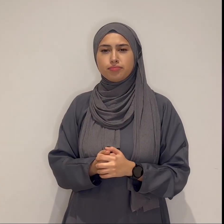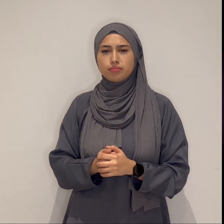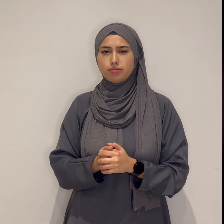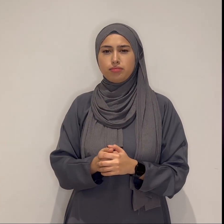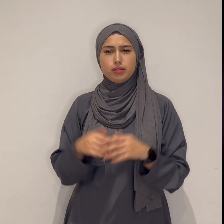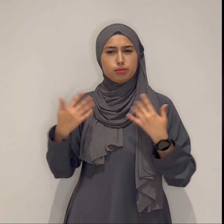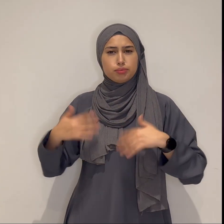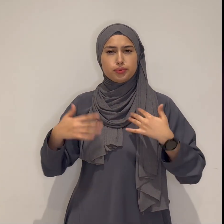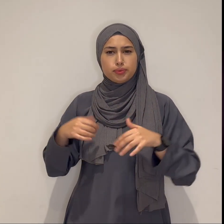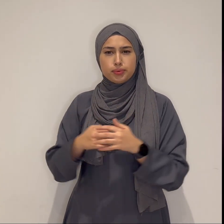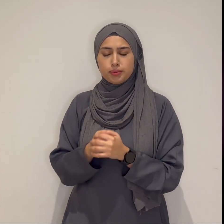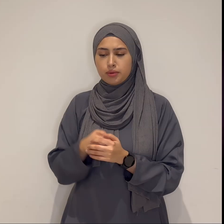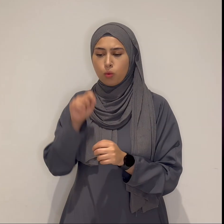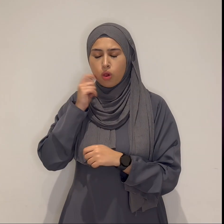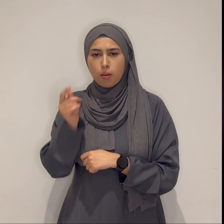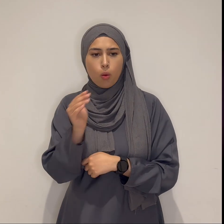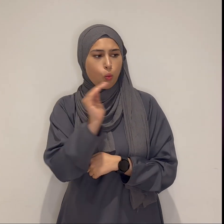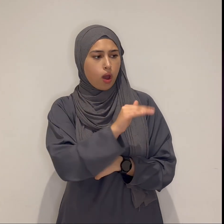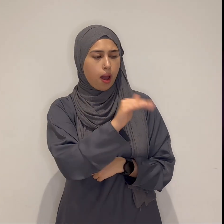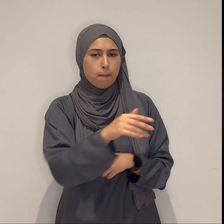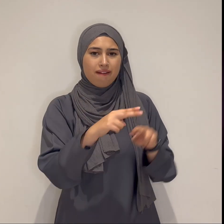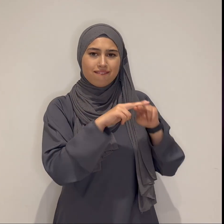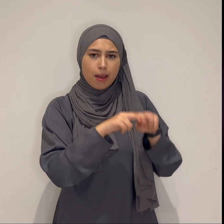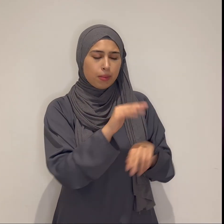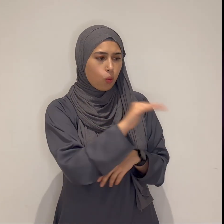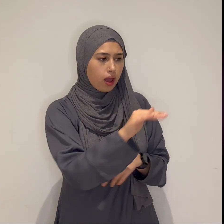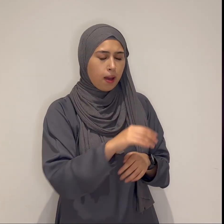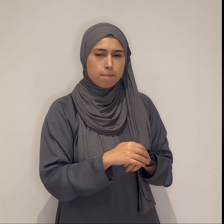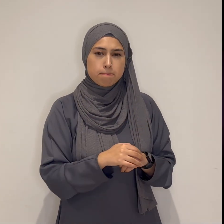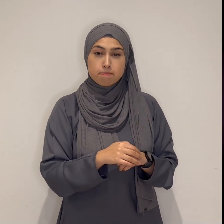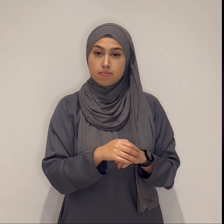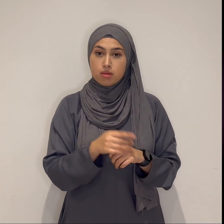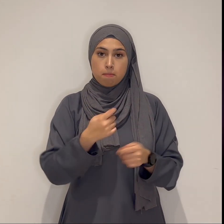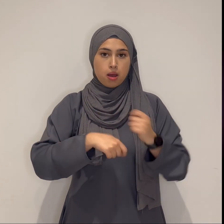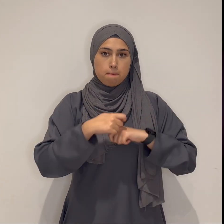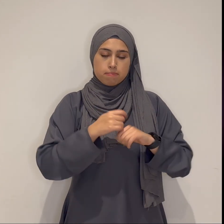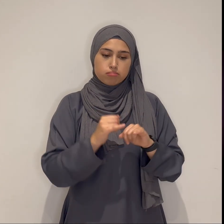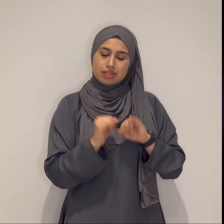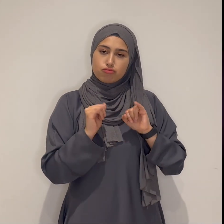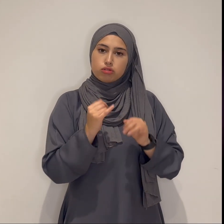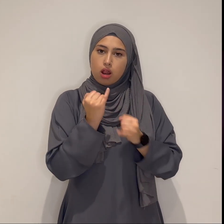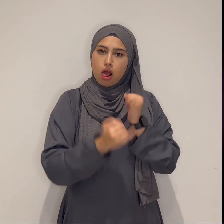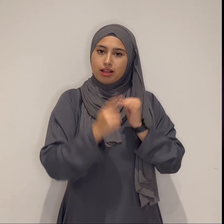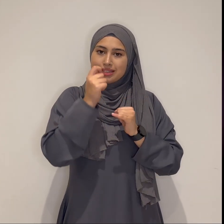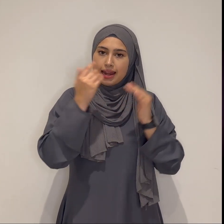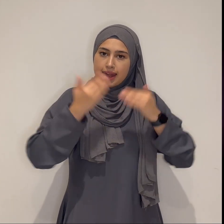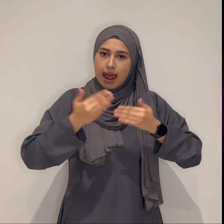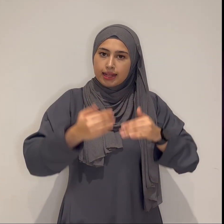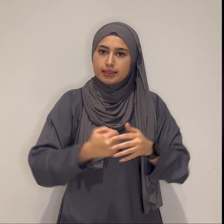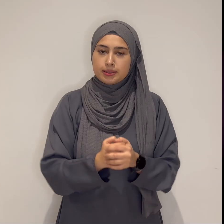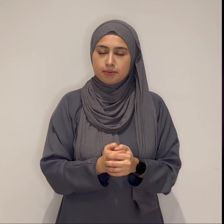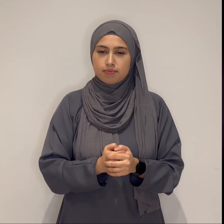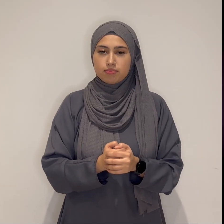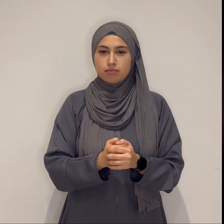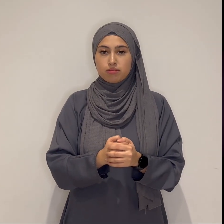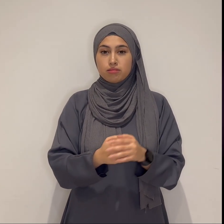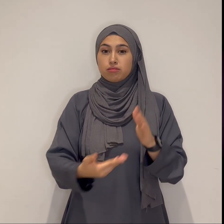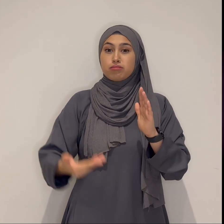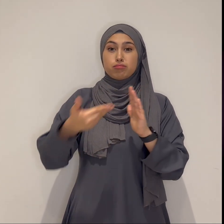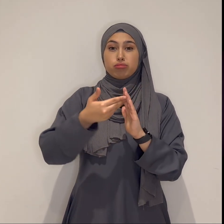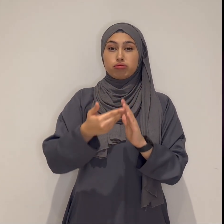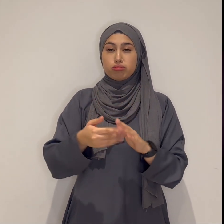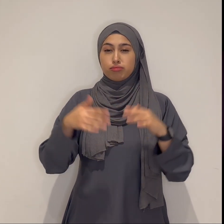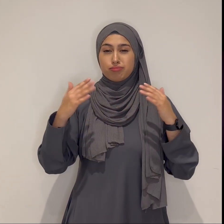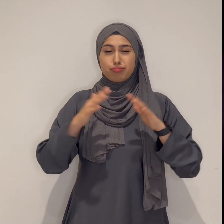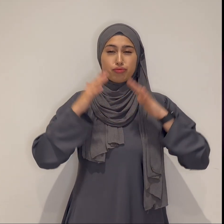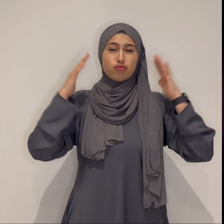salah. Subhanallah. And he would wake his family up. He would become more serious in the last 10 nights. And of course, there is nothing